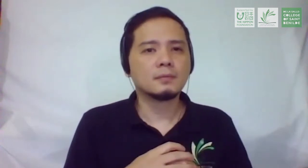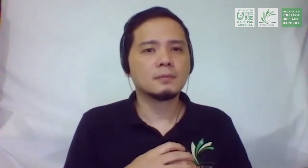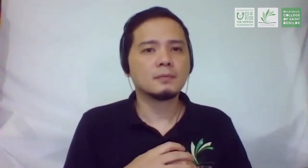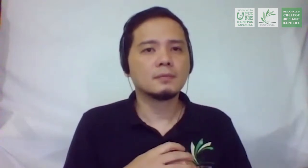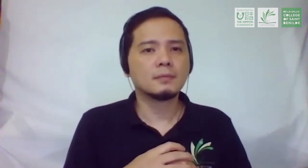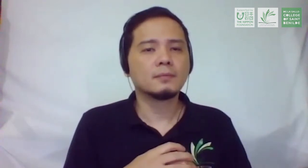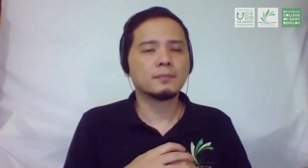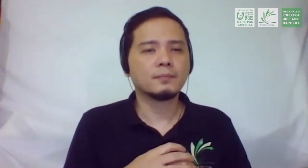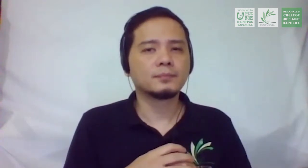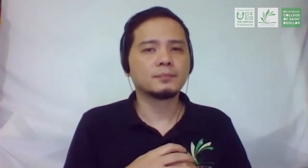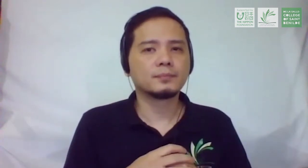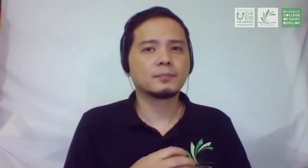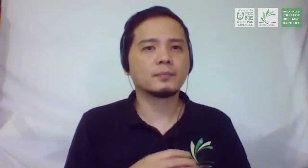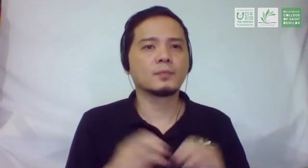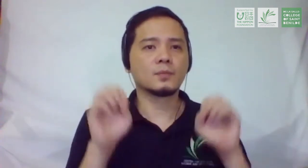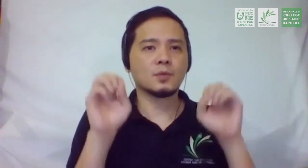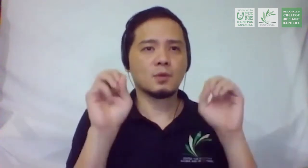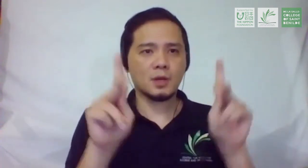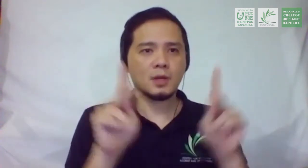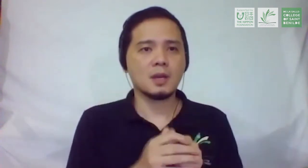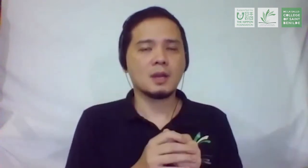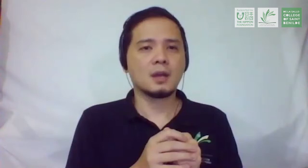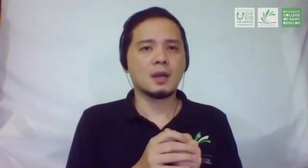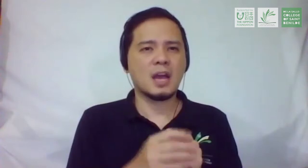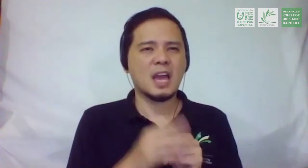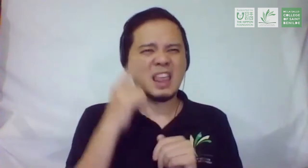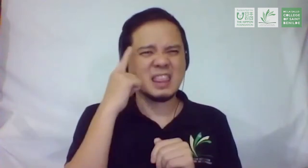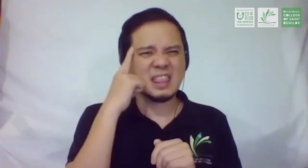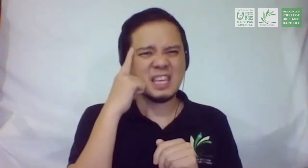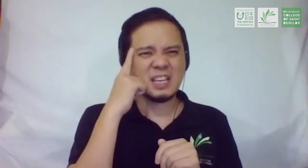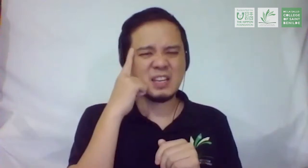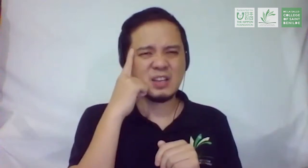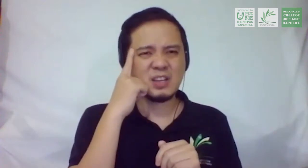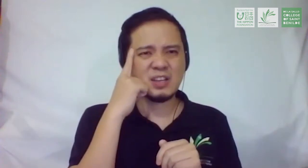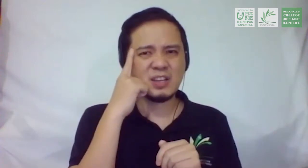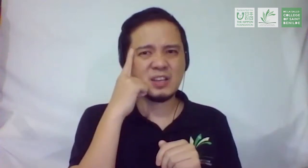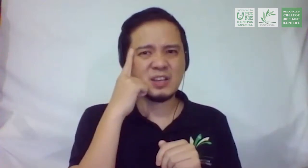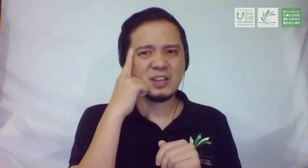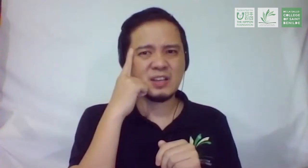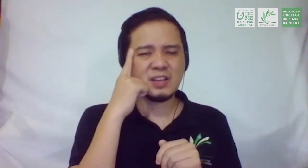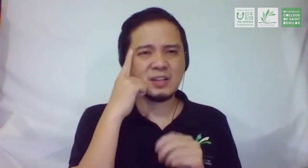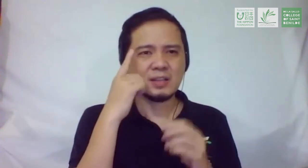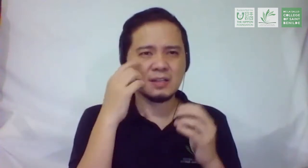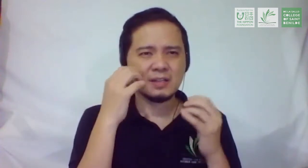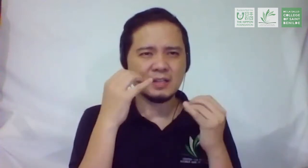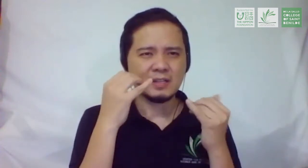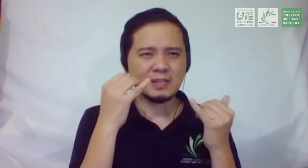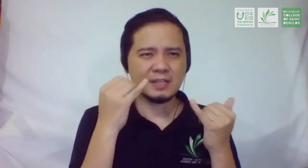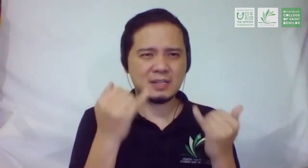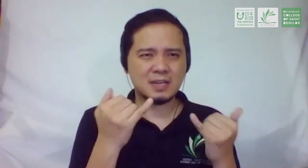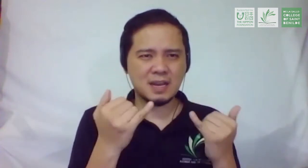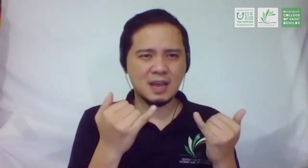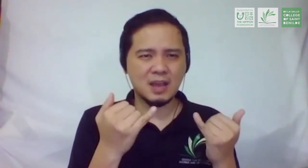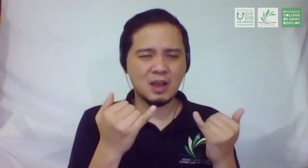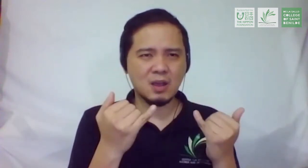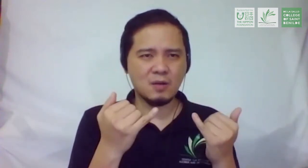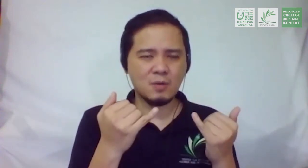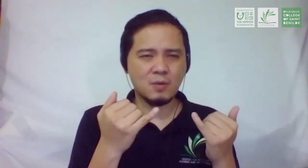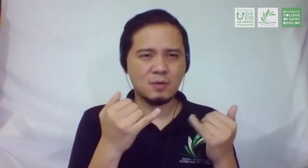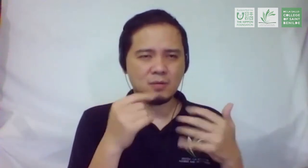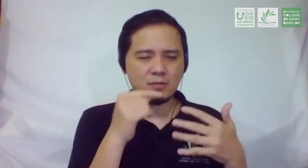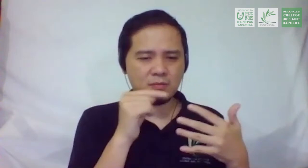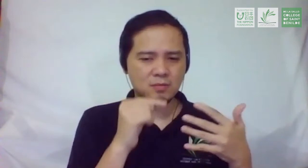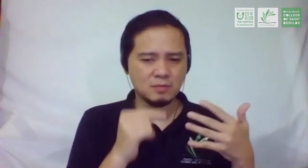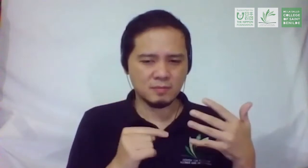Okay. All right. So I think this is about the introductory level I wanted to reach. So again,